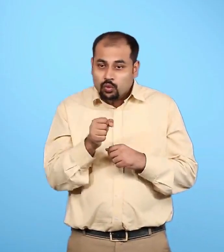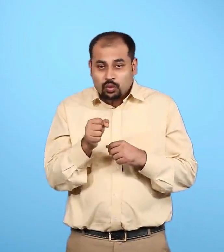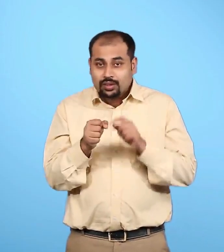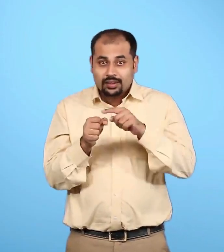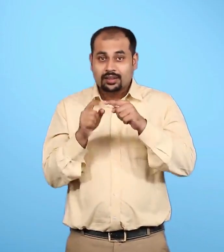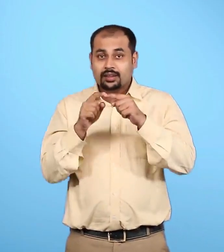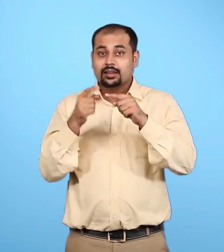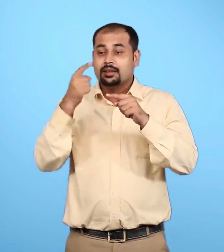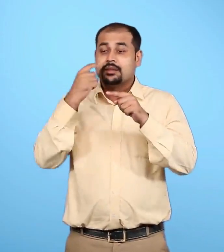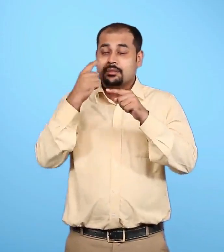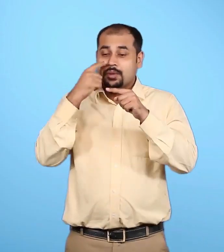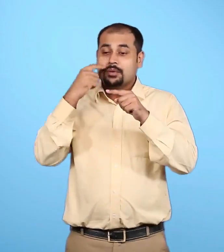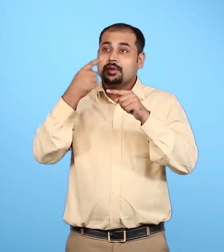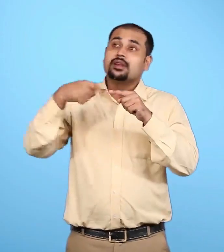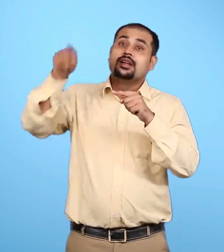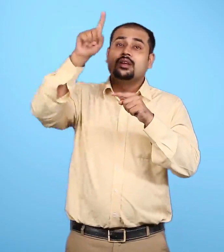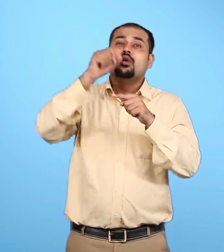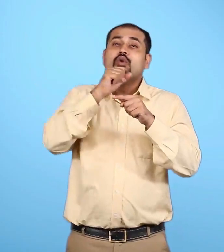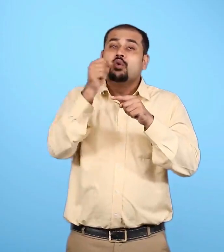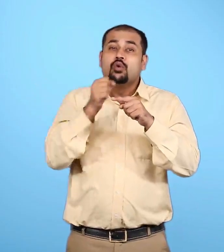great-great-grandparents in all does Madhav have?